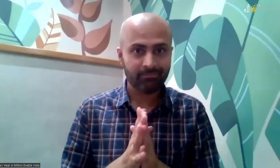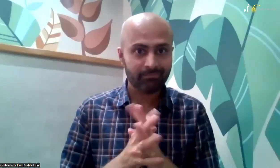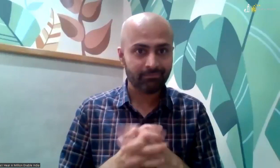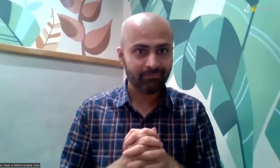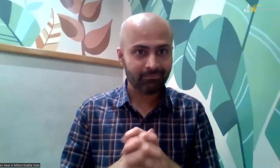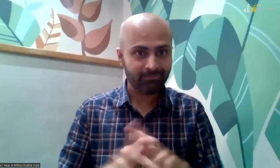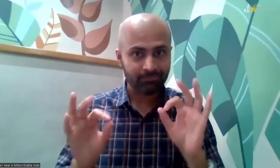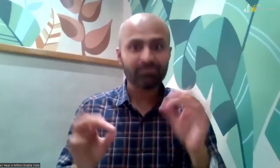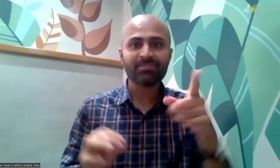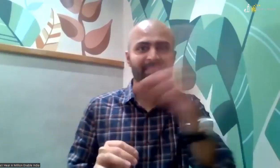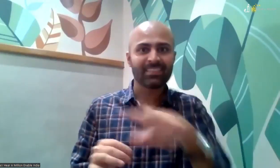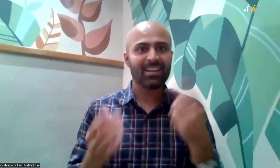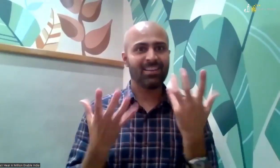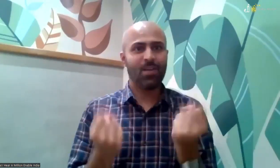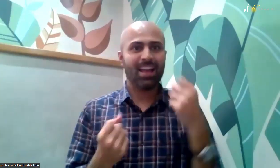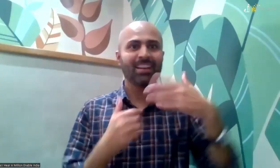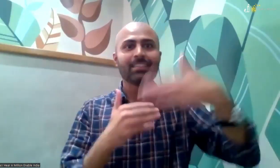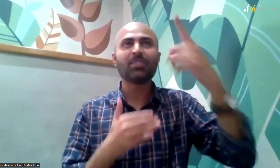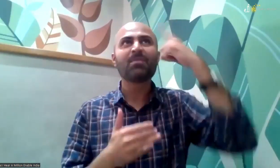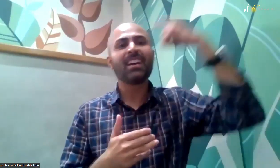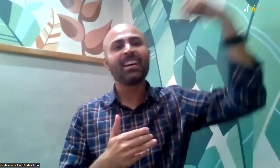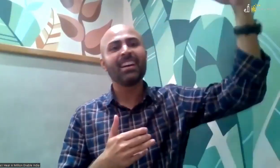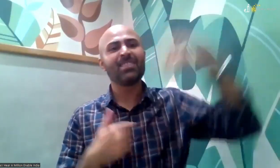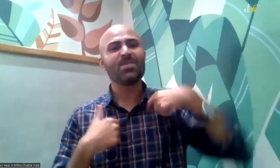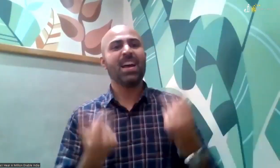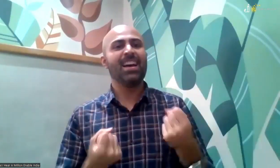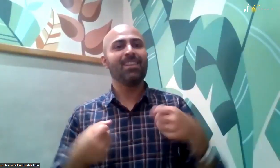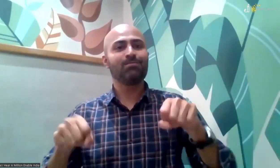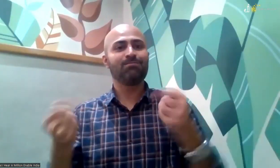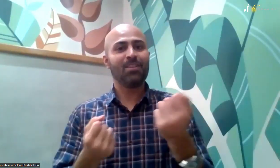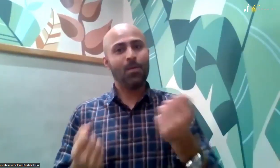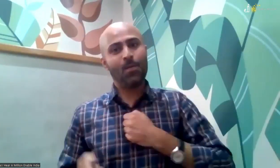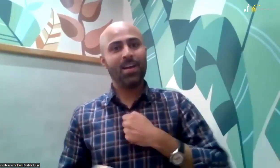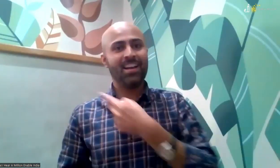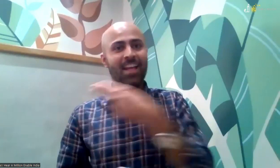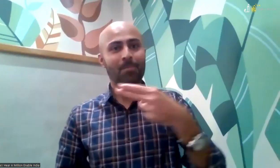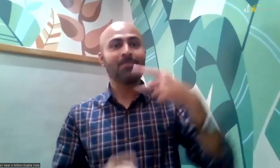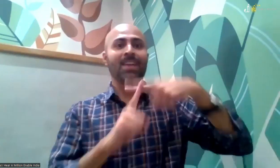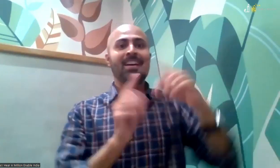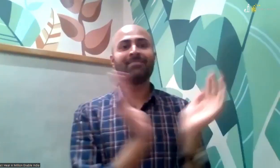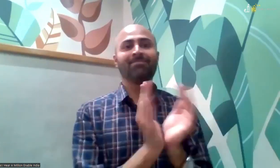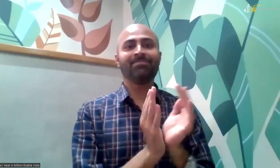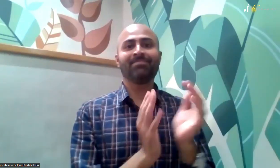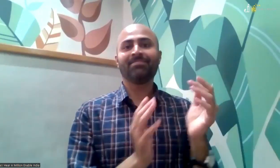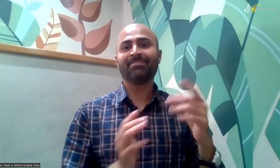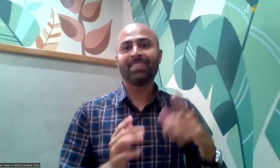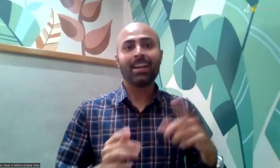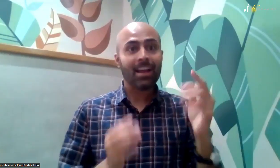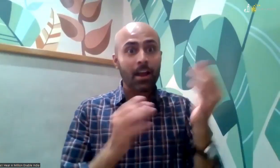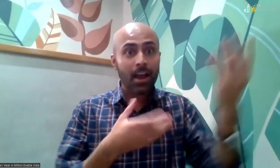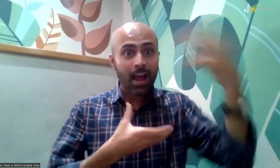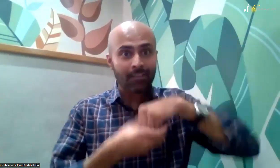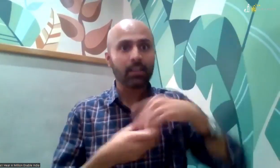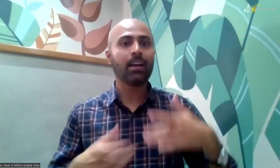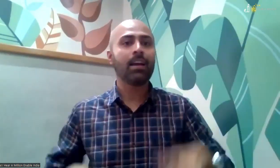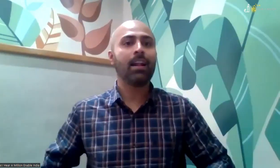discussing and sharing their experiences. So I hope that is going to be great. I know that you would like to